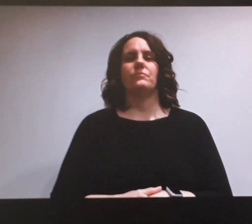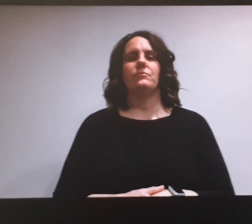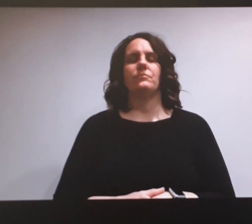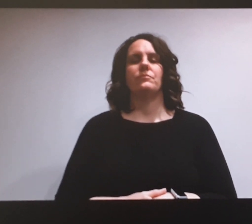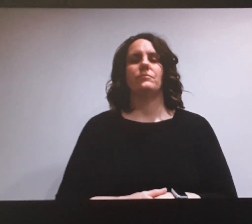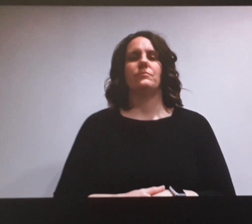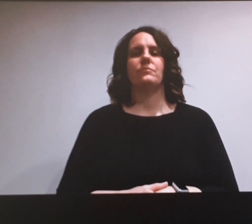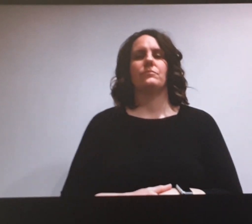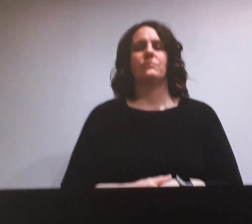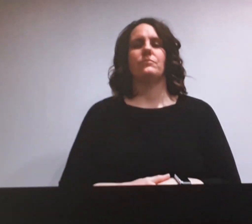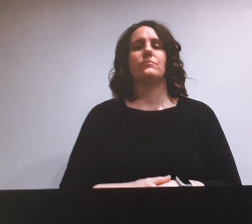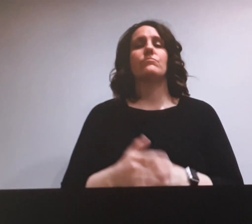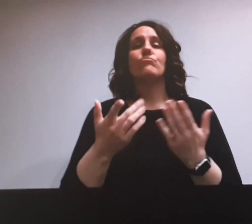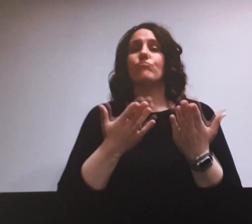important.